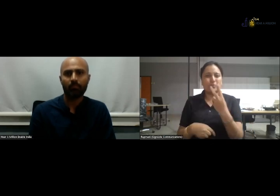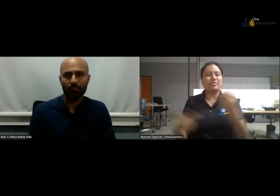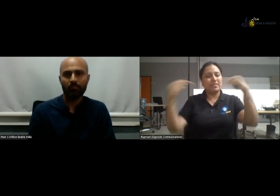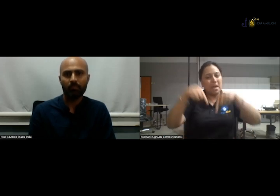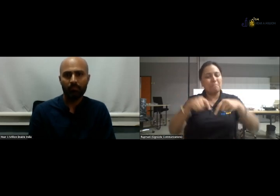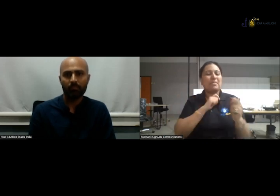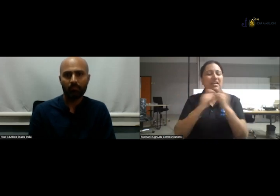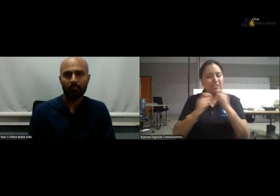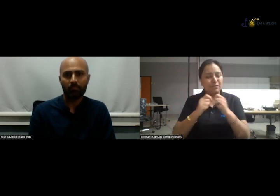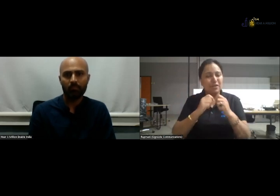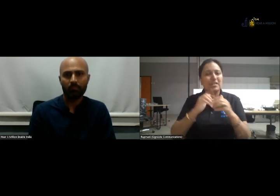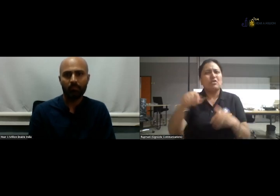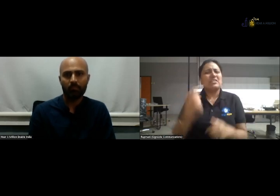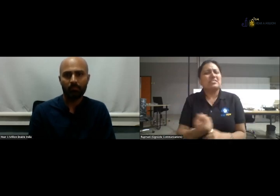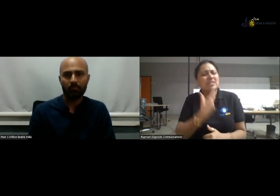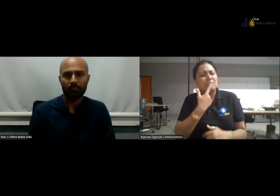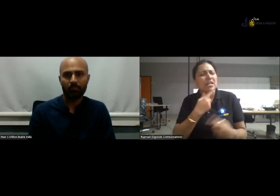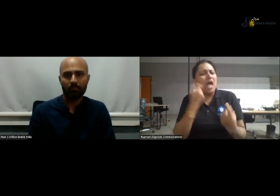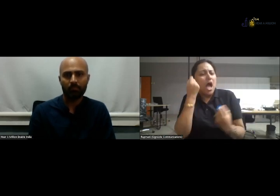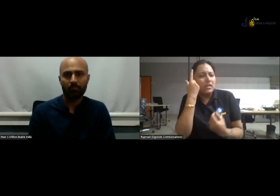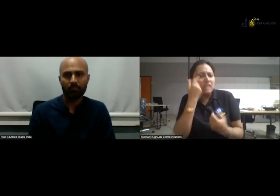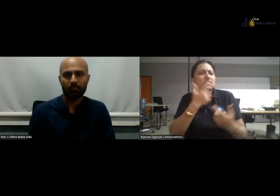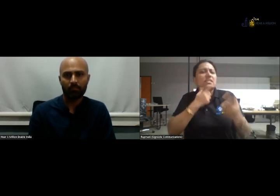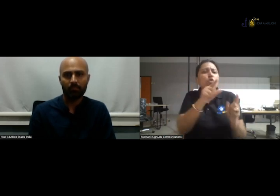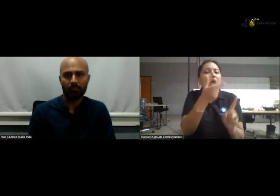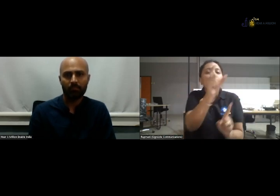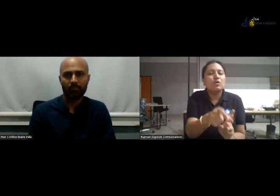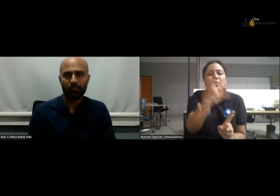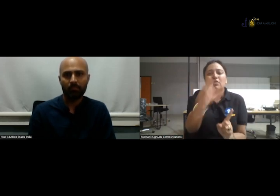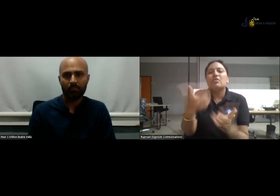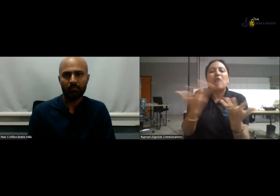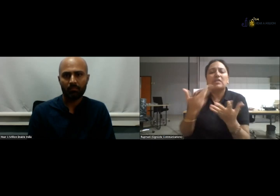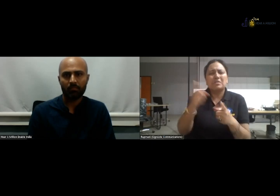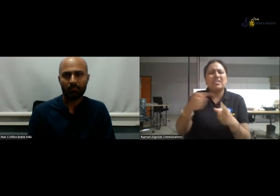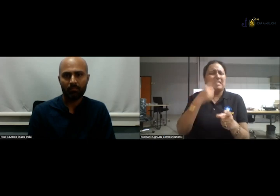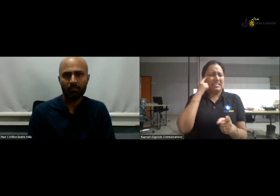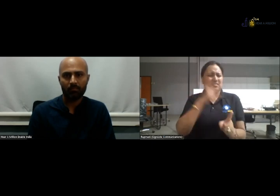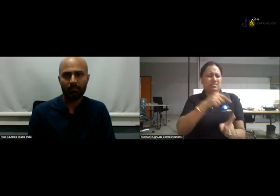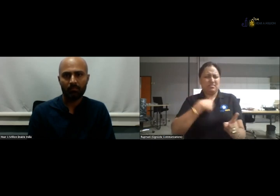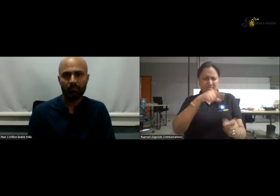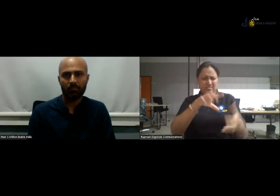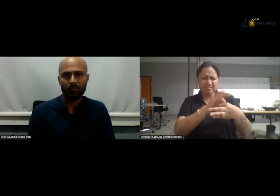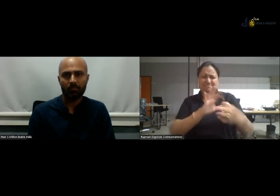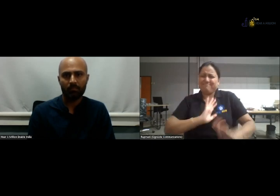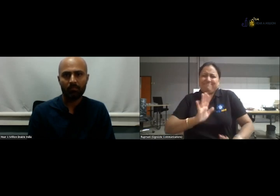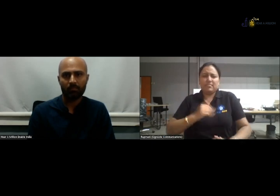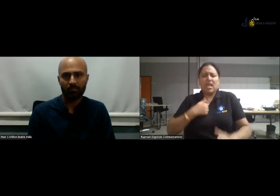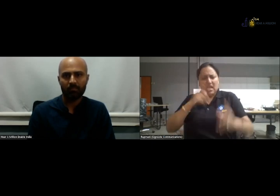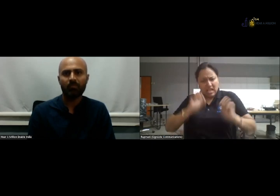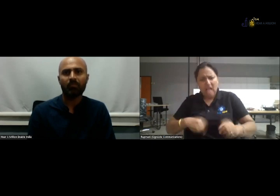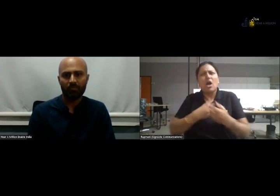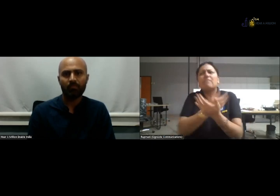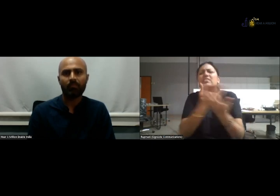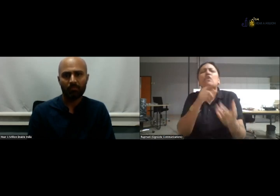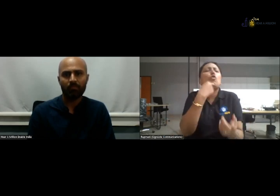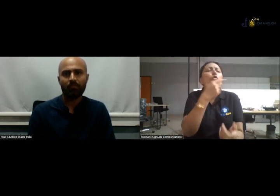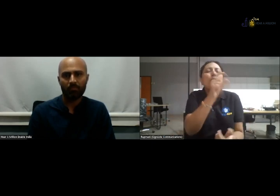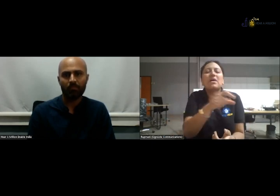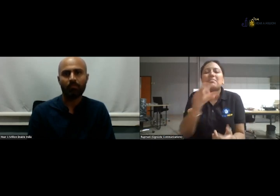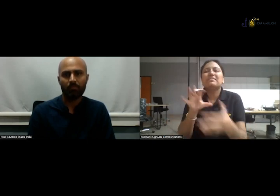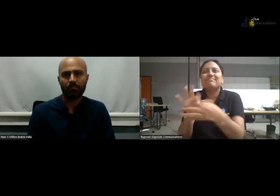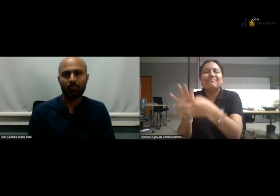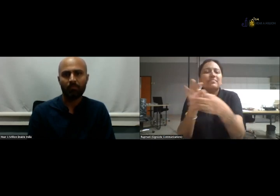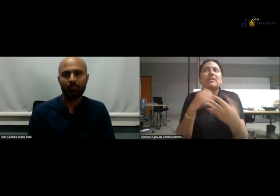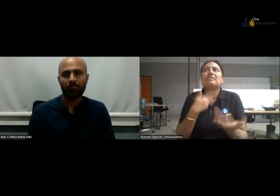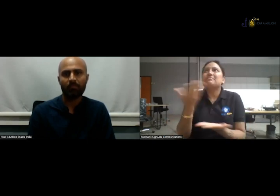Then in Bangalore, we invited, our team invited her, and 2 people we invited, and